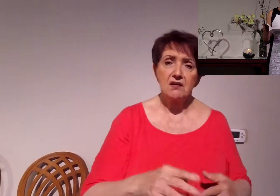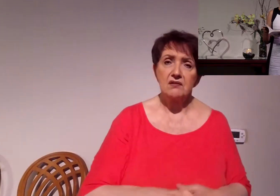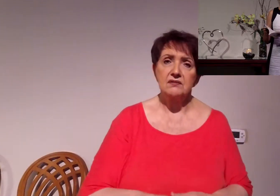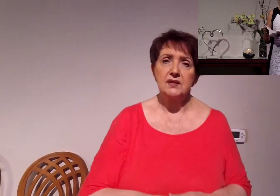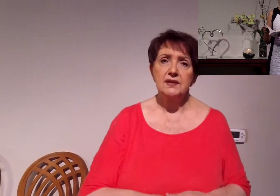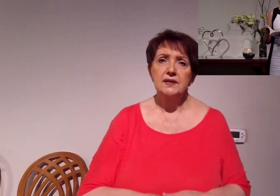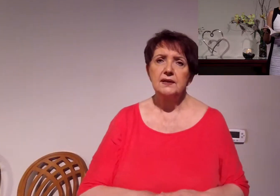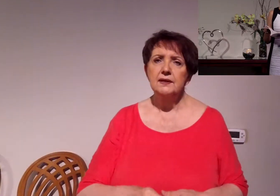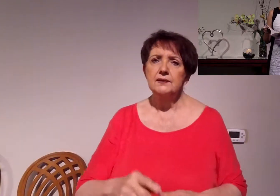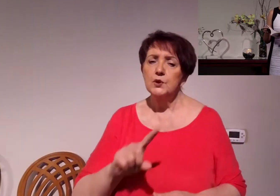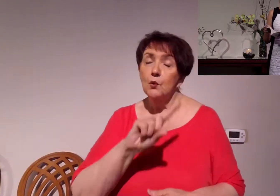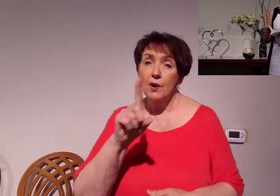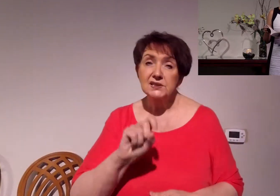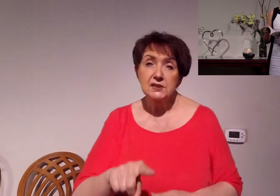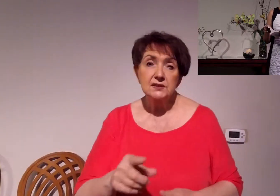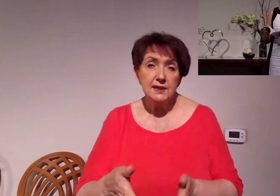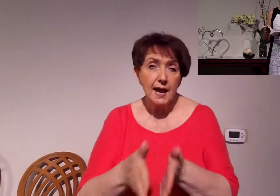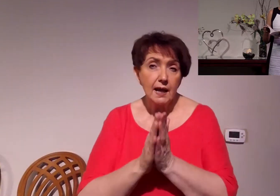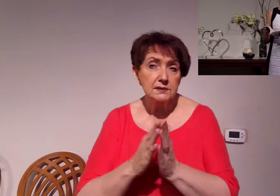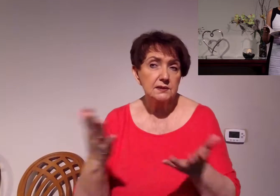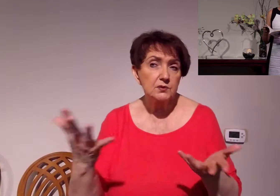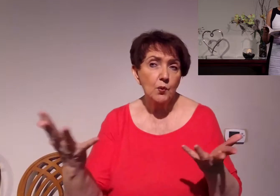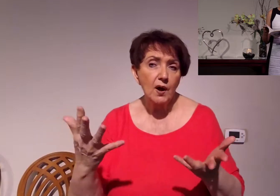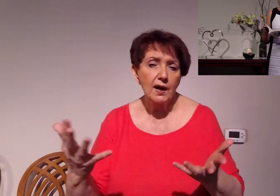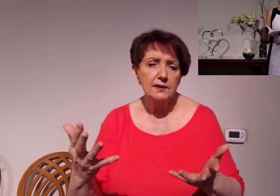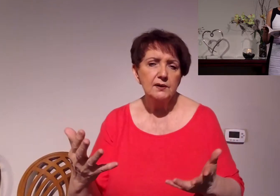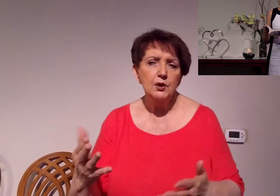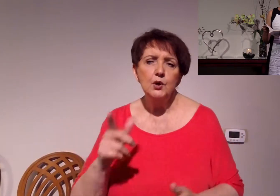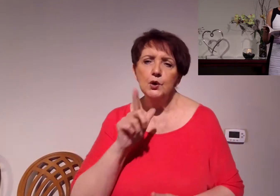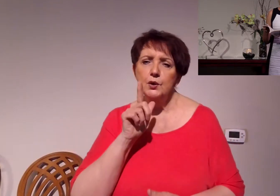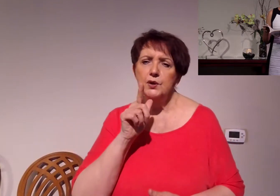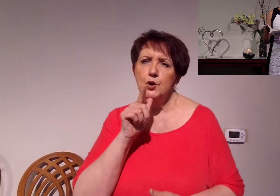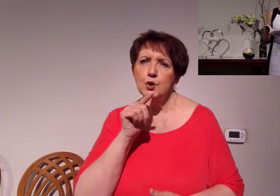attacking me, but rather, why do I feel attacked?